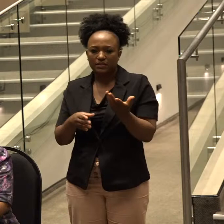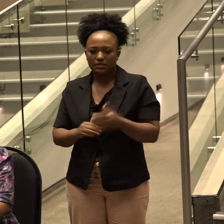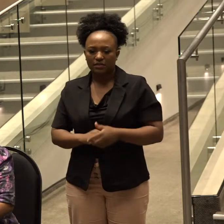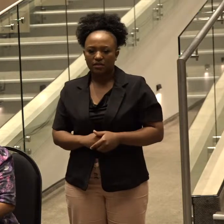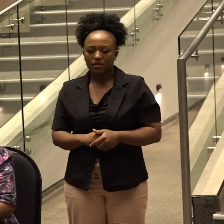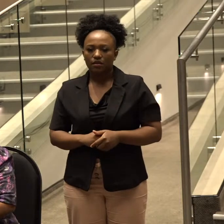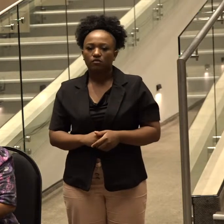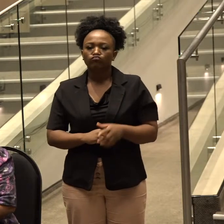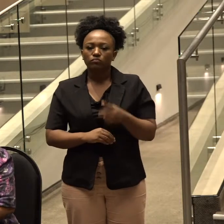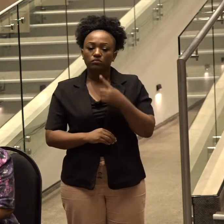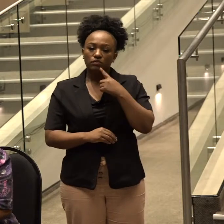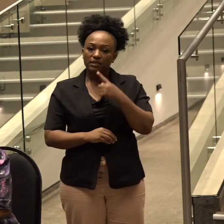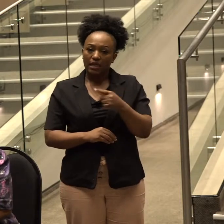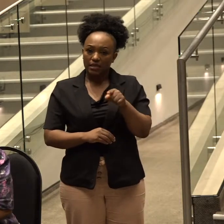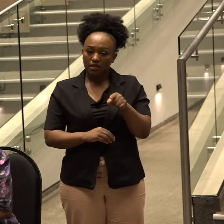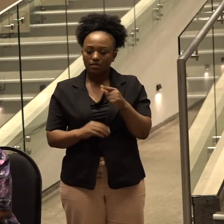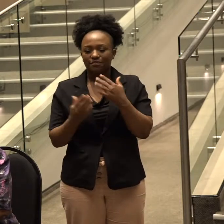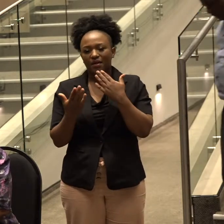Apartments